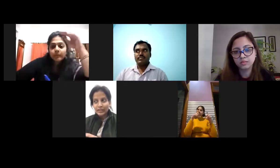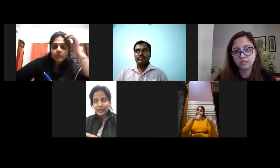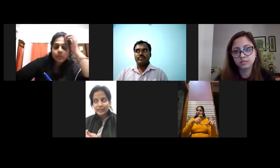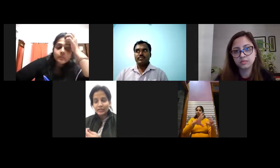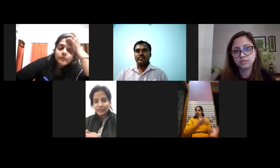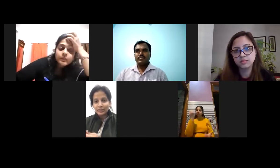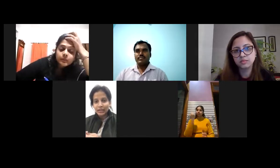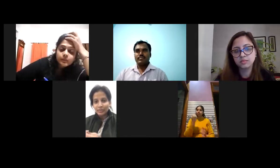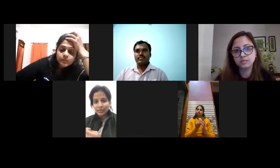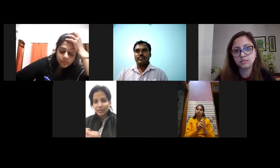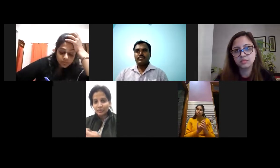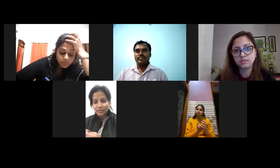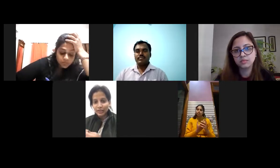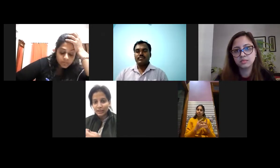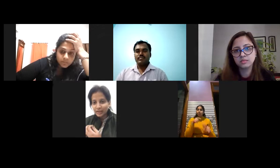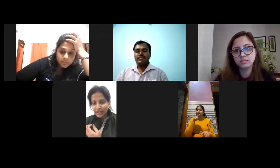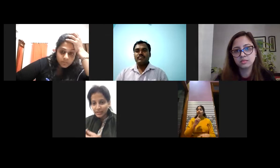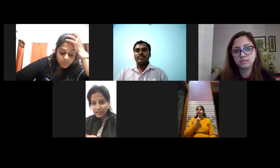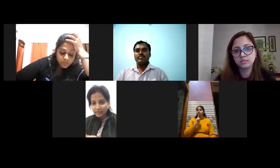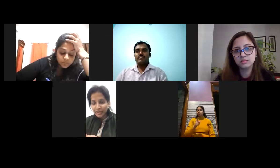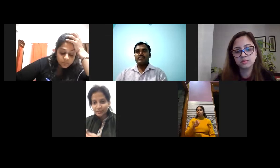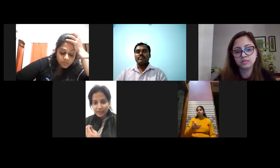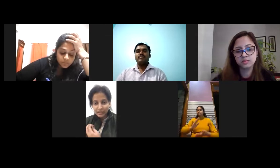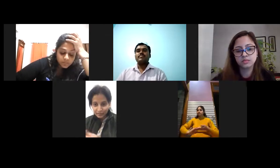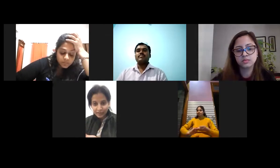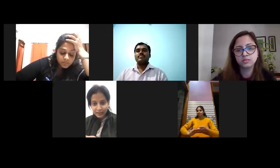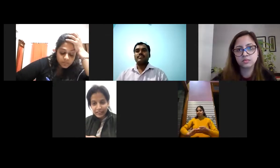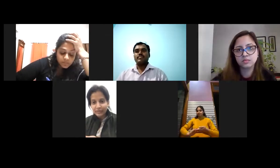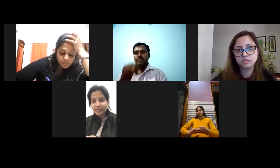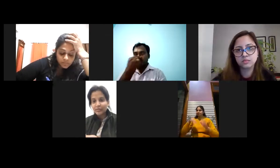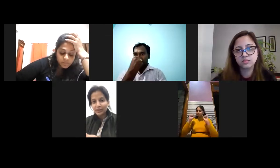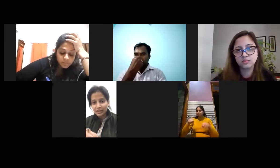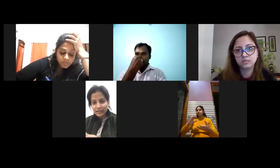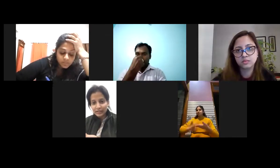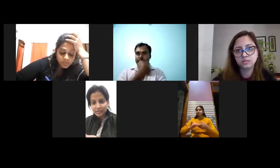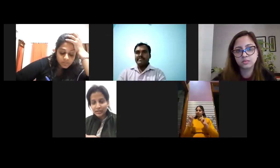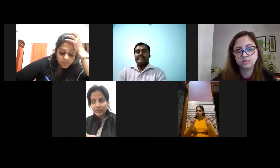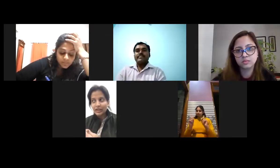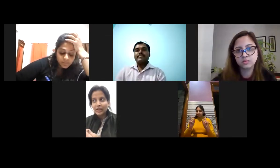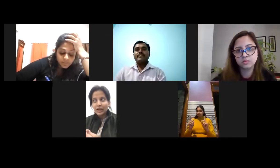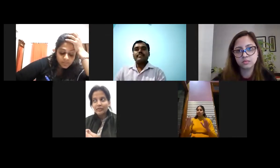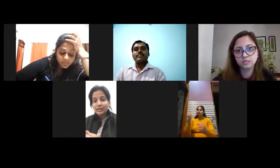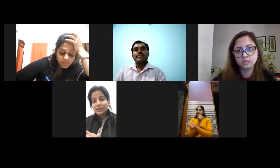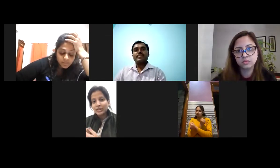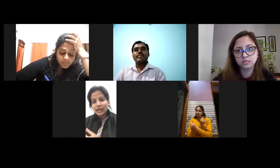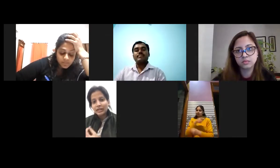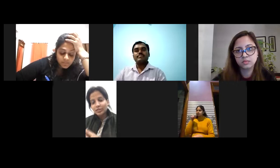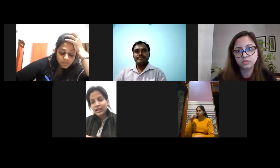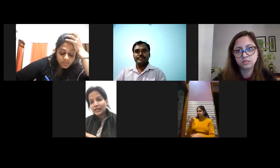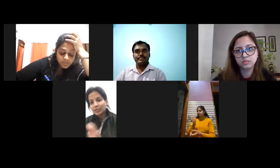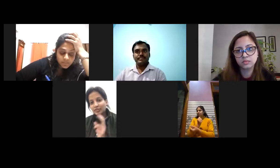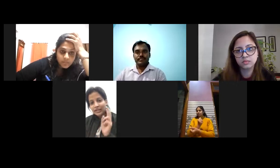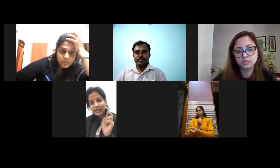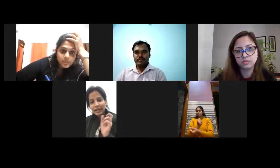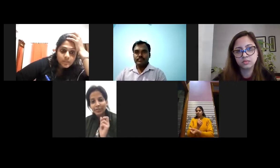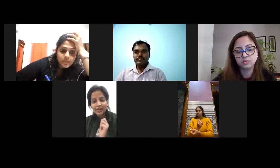and he is capable of getting married and being loved even with that disability, while Bertha has to die